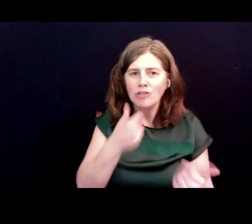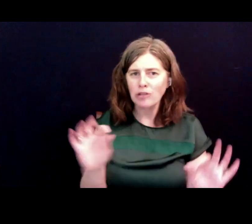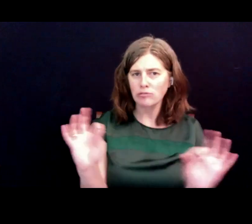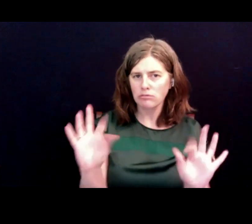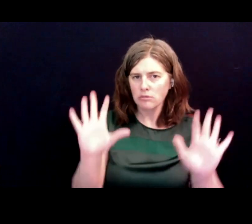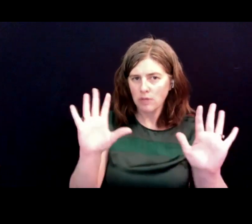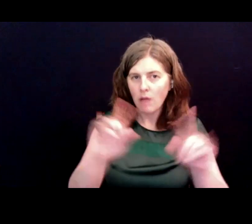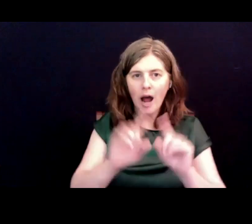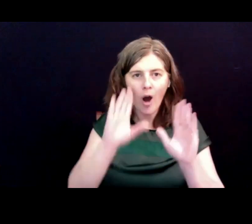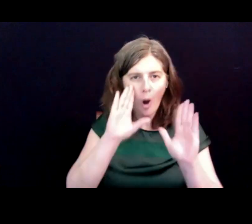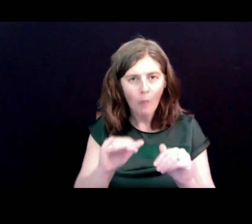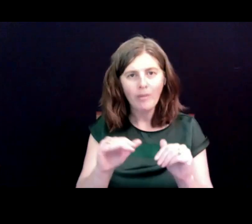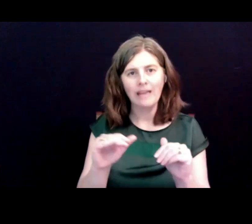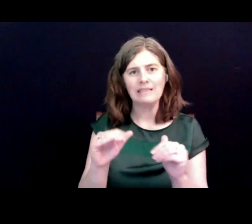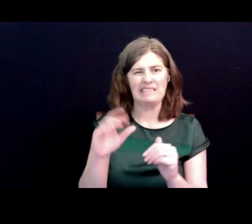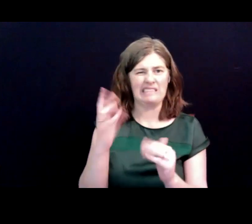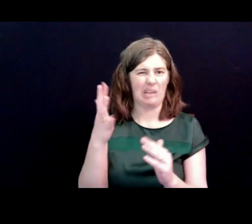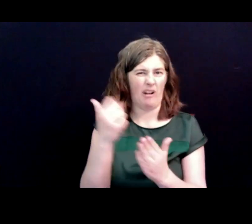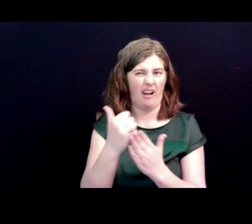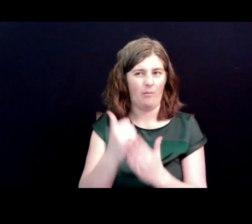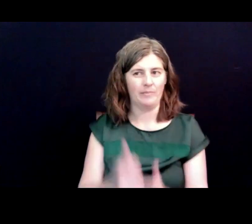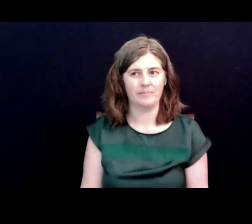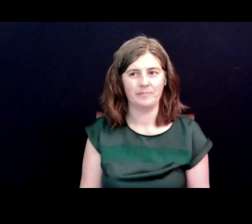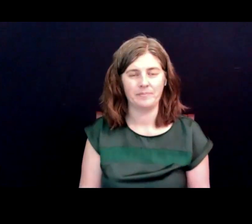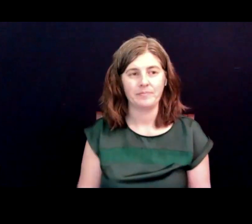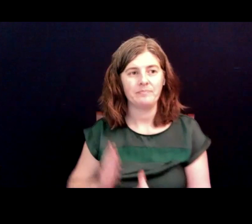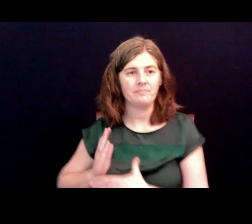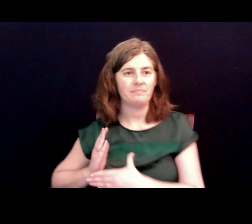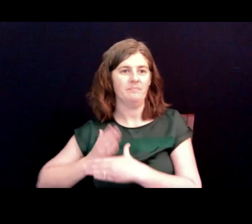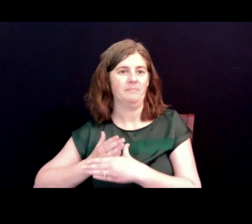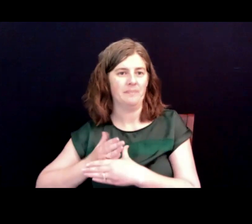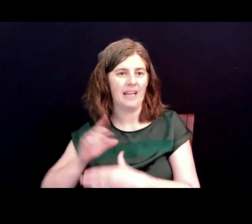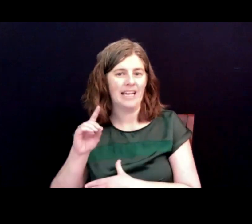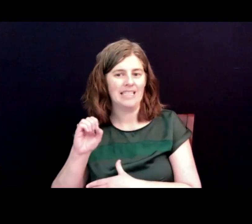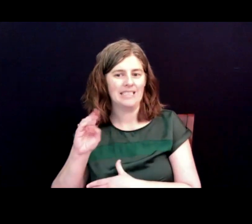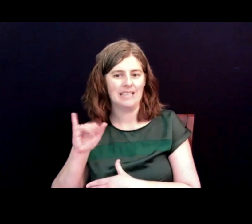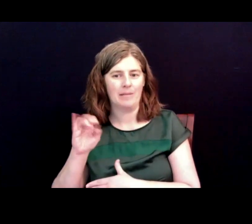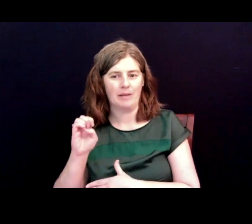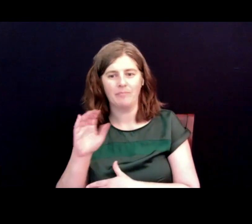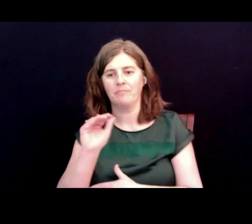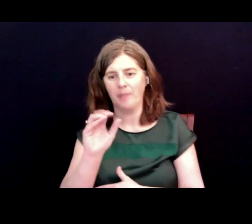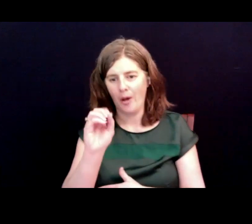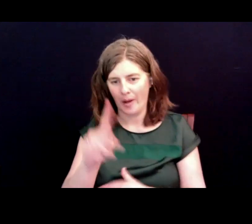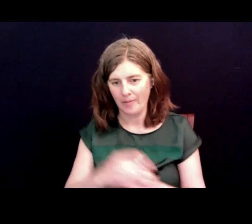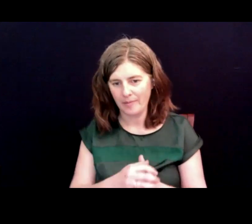but I hope that at least that's somewhat helpful. Okay. Dr. Sohl, Yes, I know we're at time. okay. So I didn't know what you wanted to